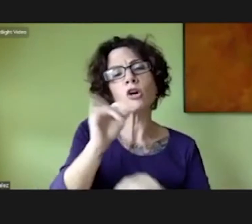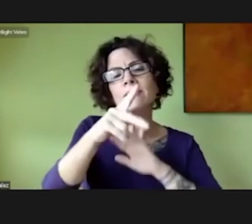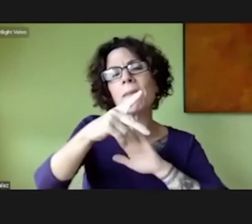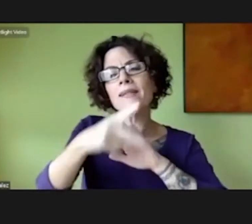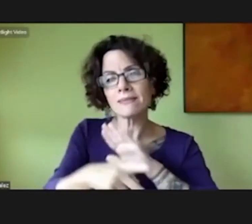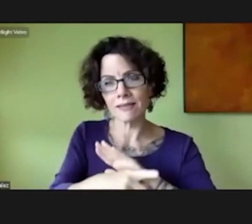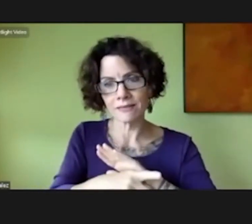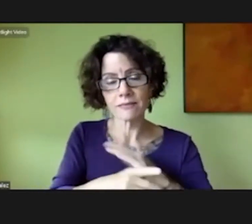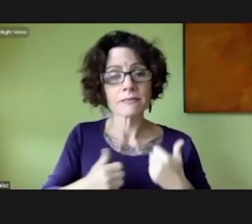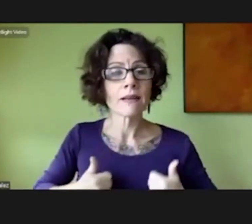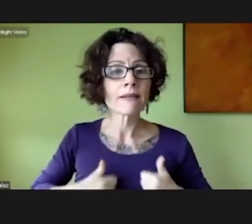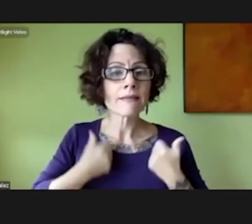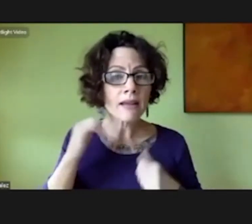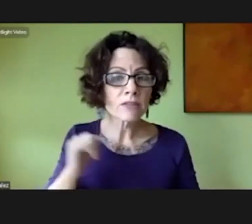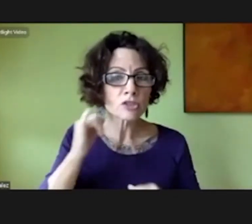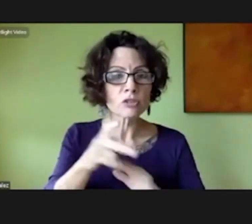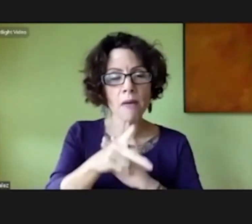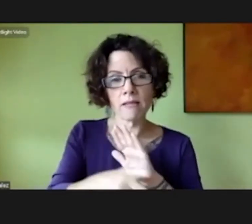Include all of that.